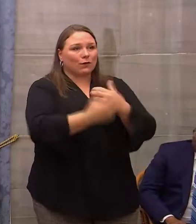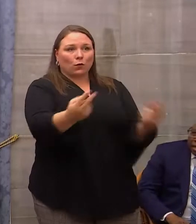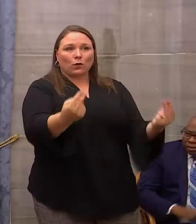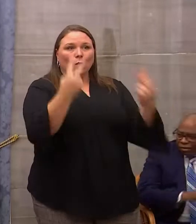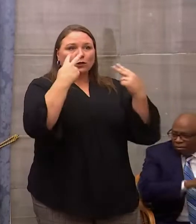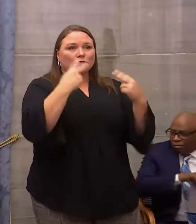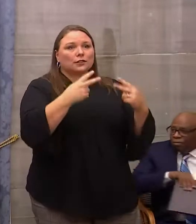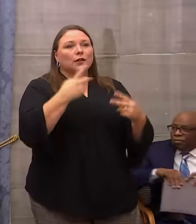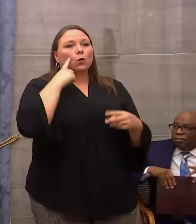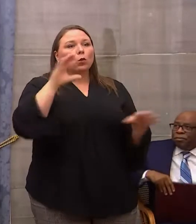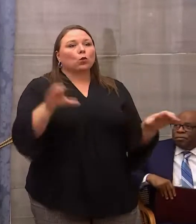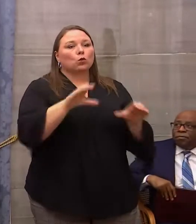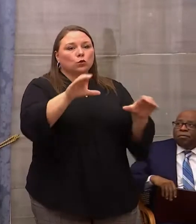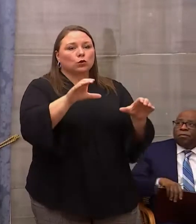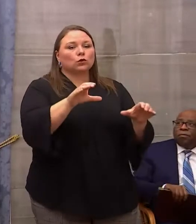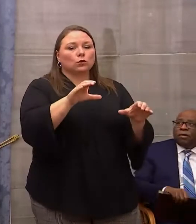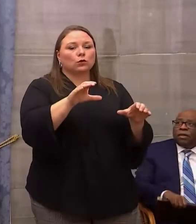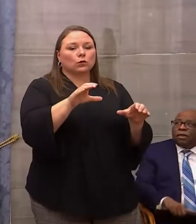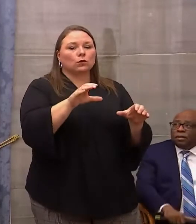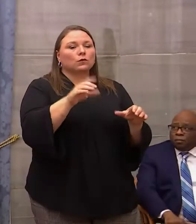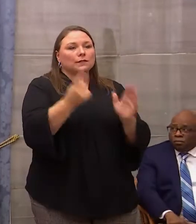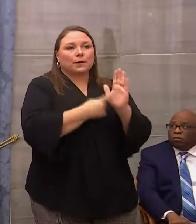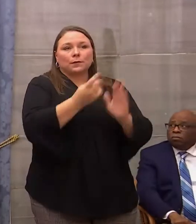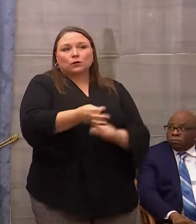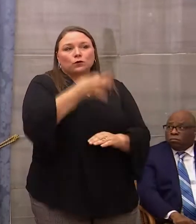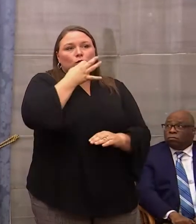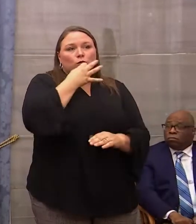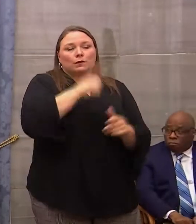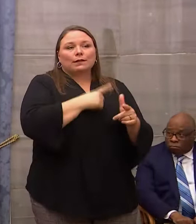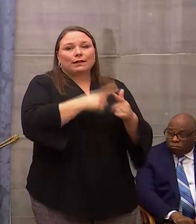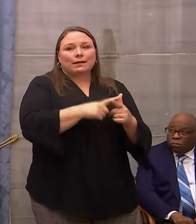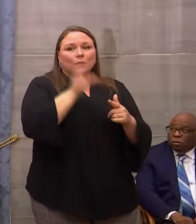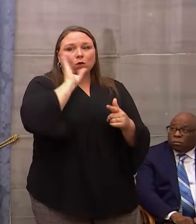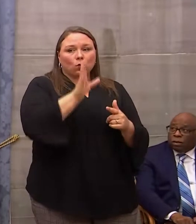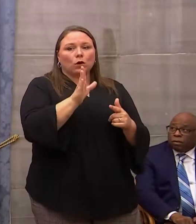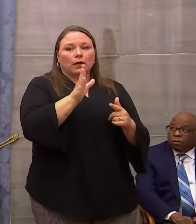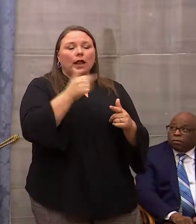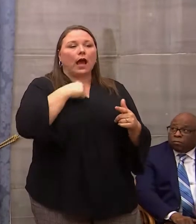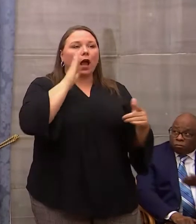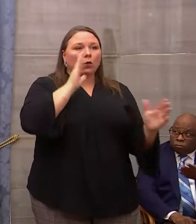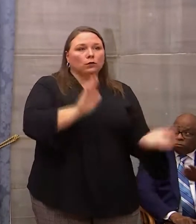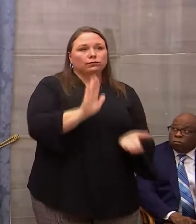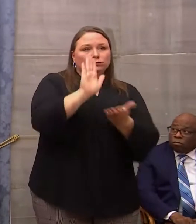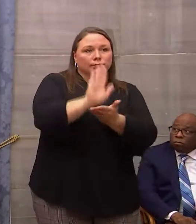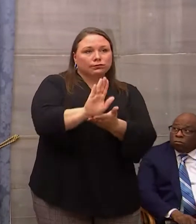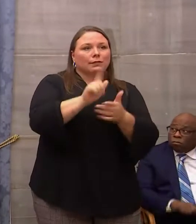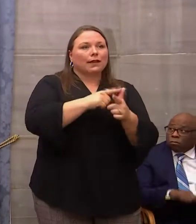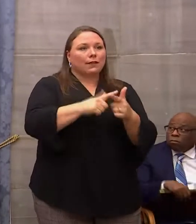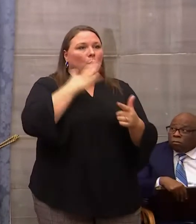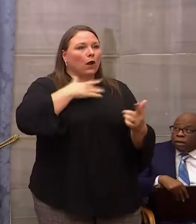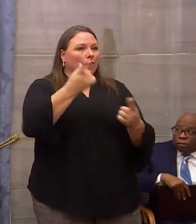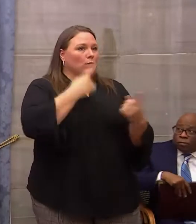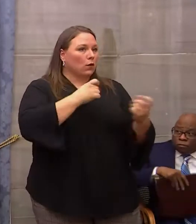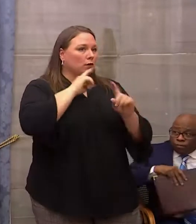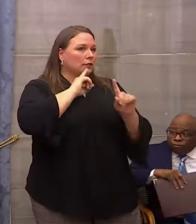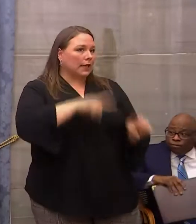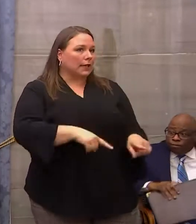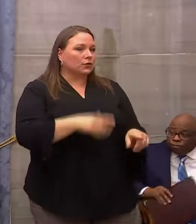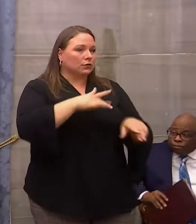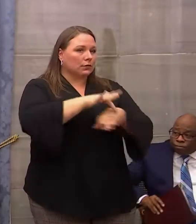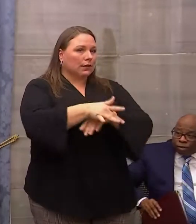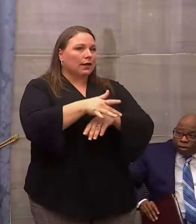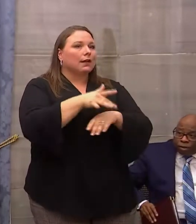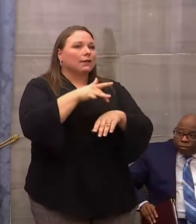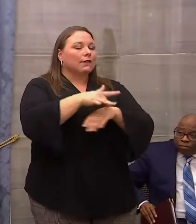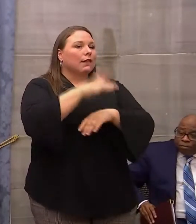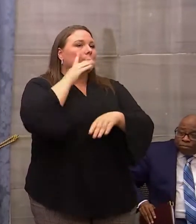joining. We'll do an avail here in just a minute, and I think I'll do an avail, and then I think we're going to have questions available for